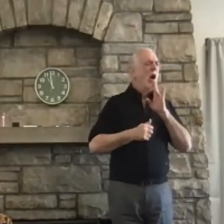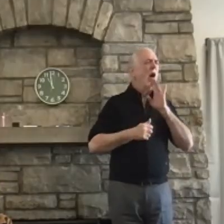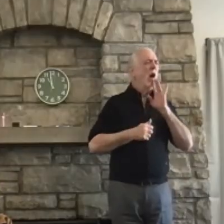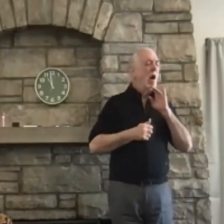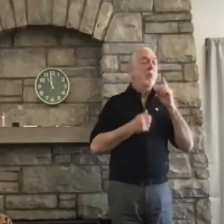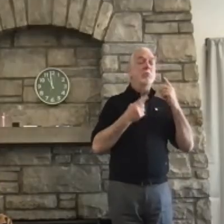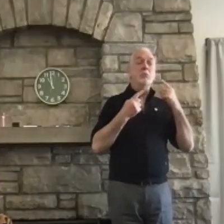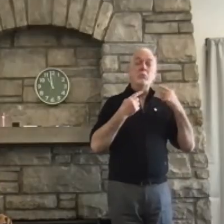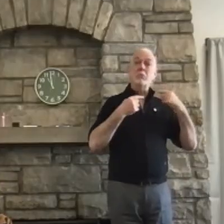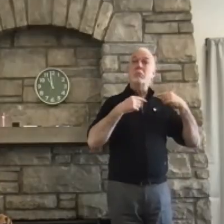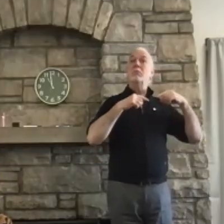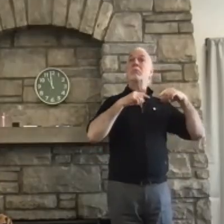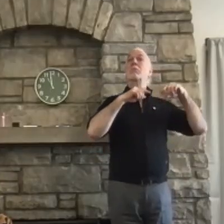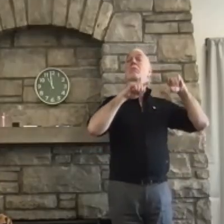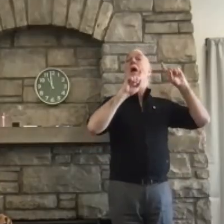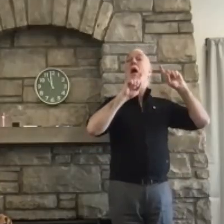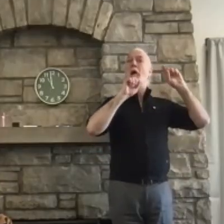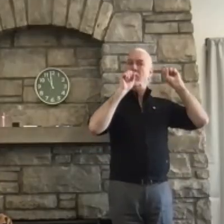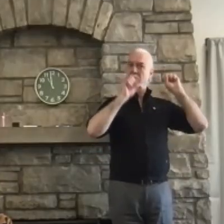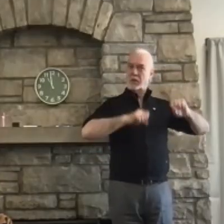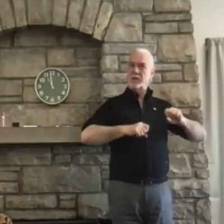With Anne Sullivan